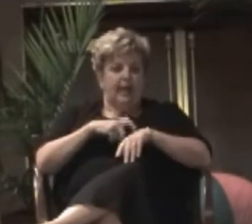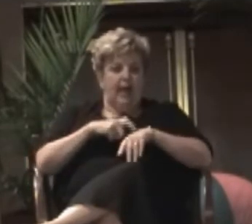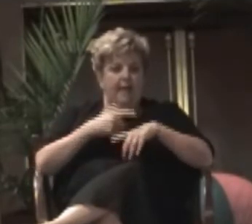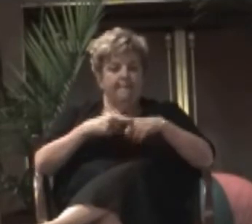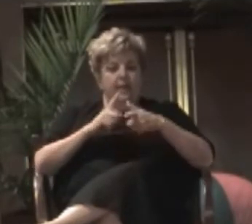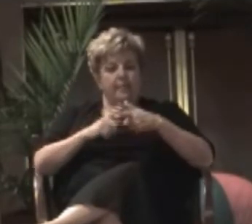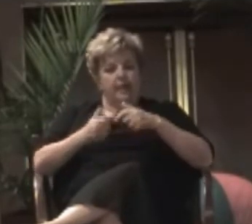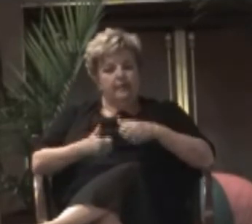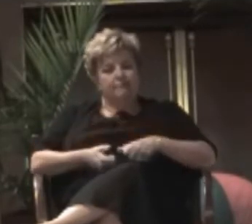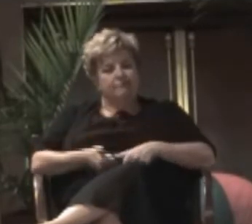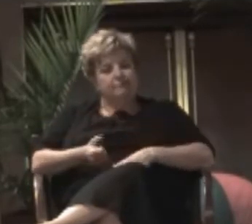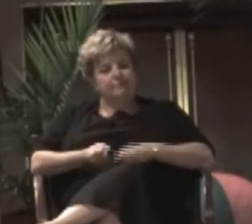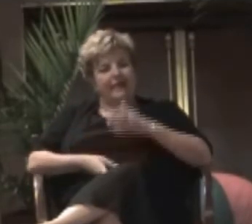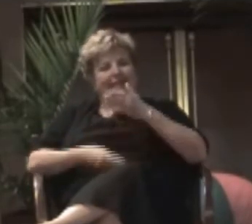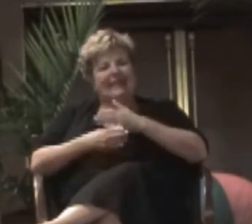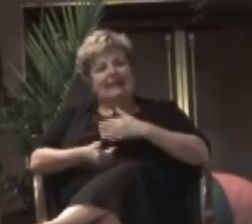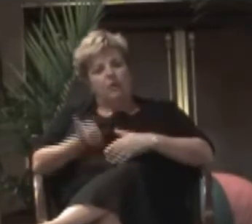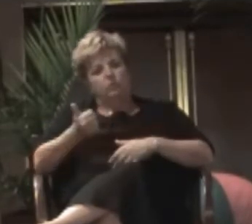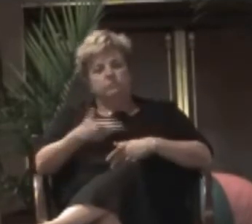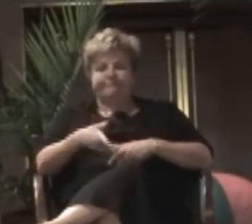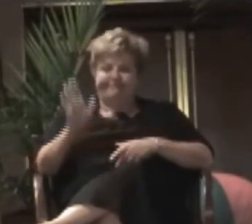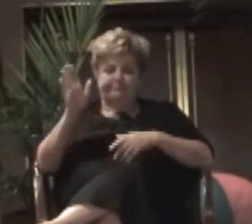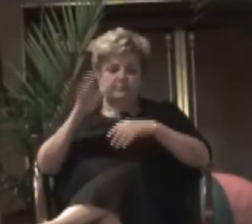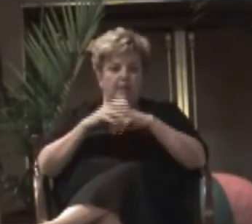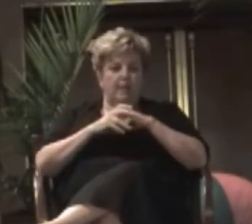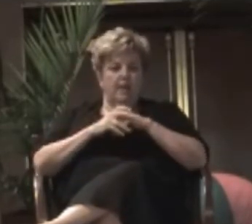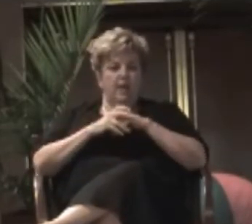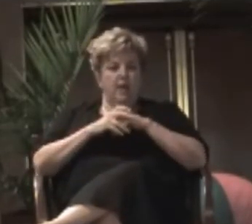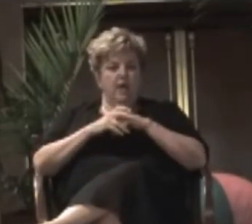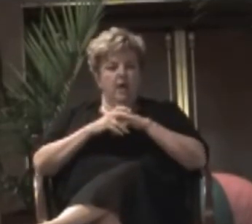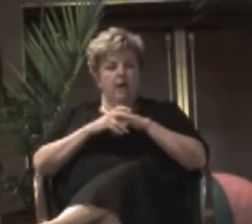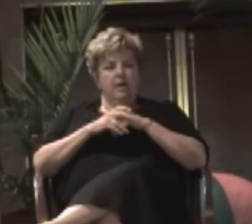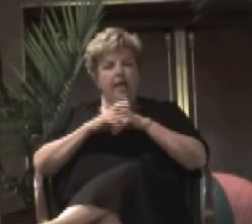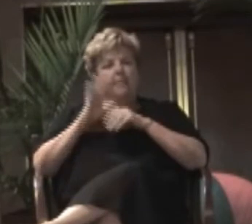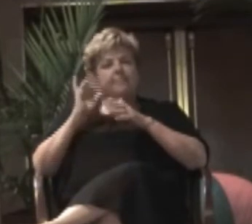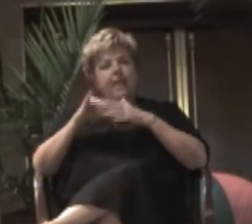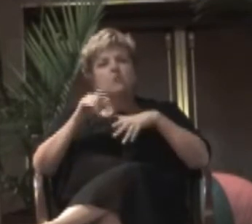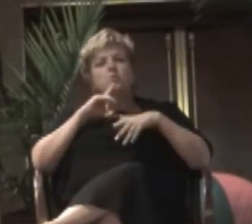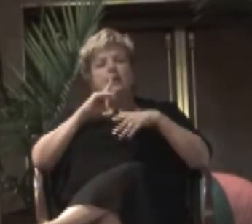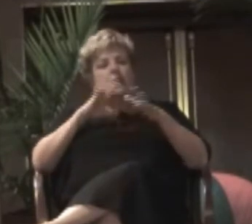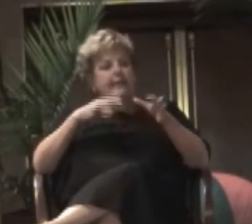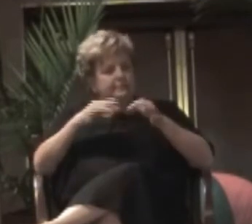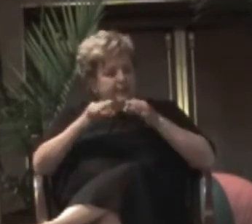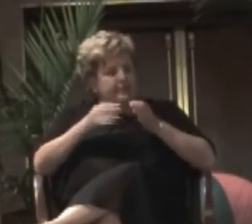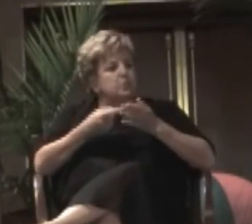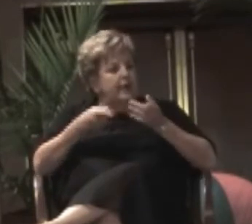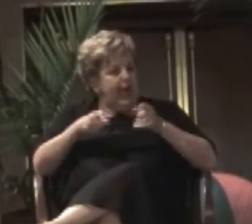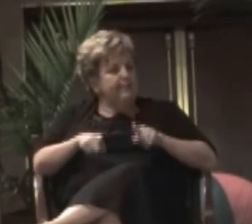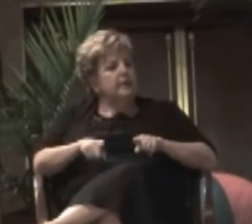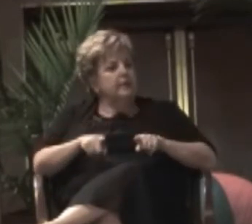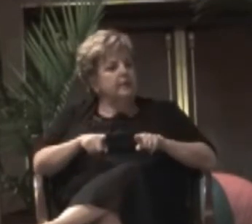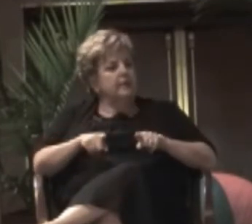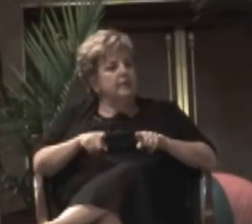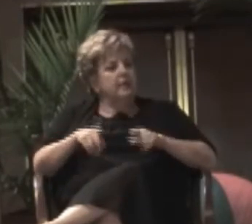out. Yeah, it's really telling to me about what happened. I was discharged on the 28th of